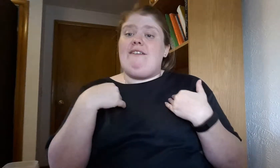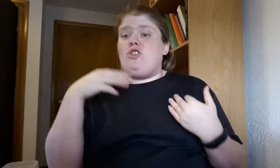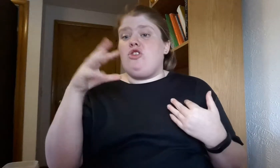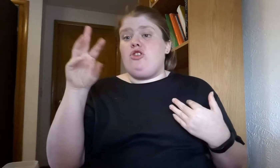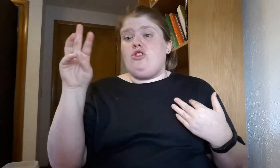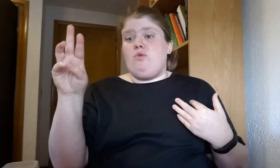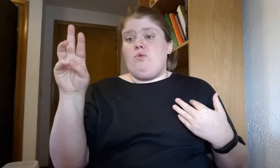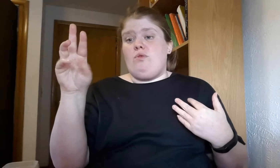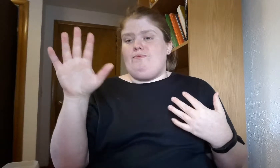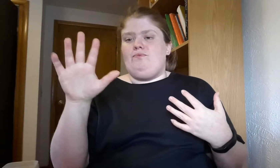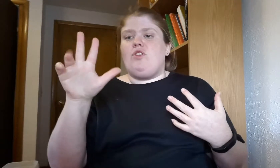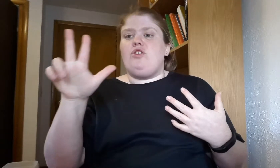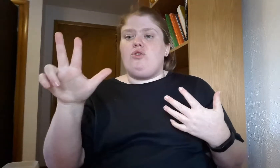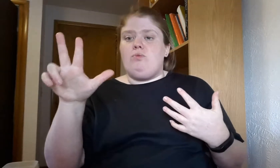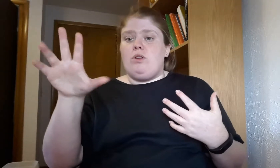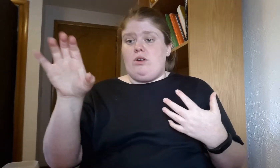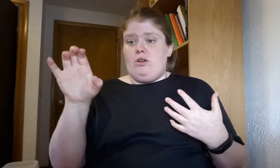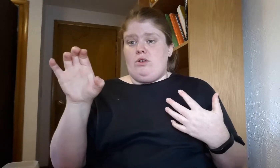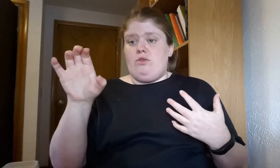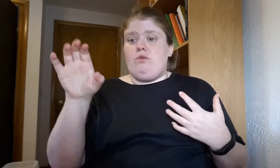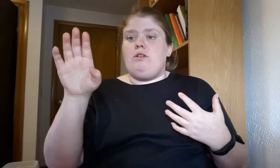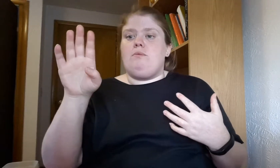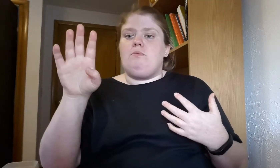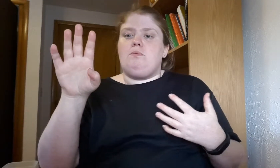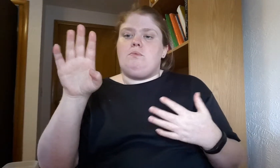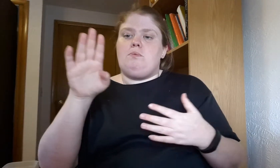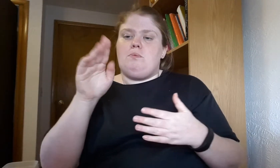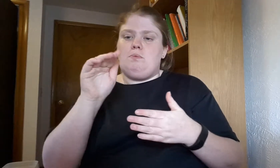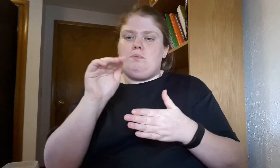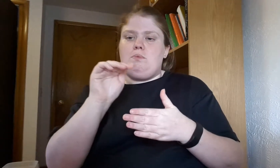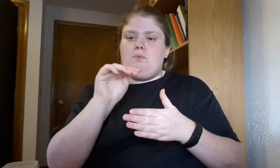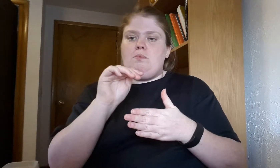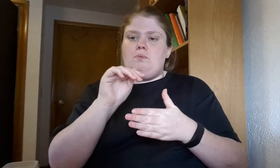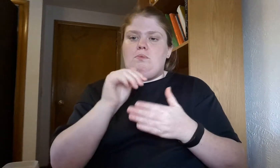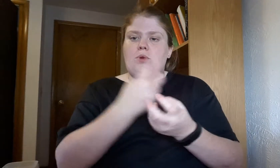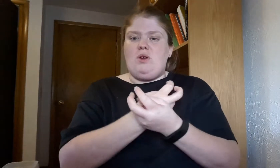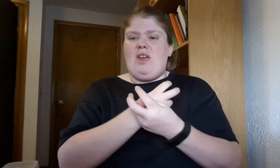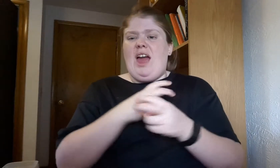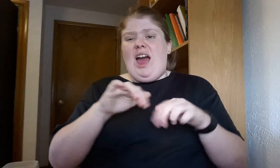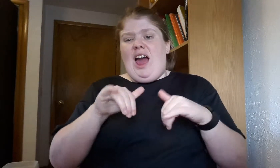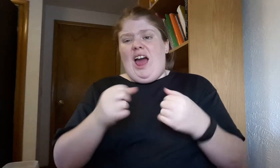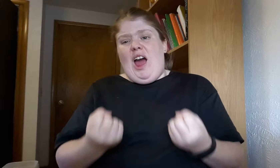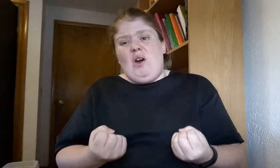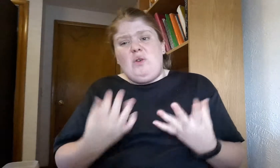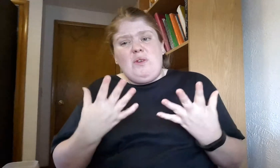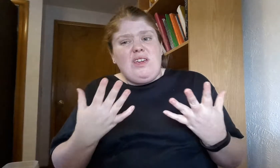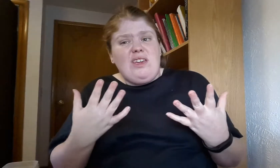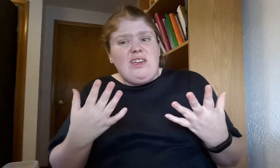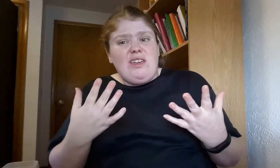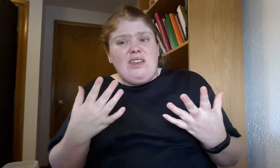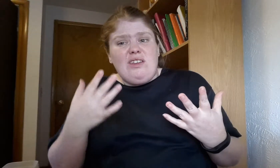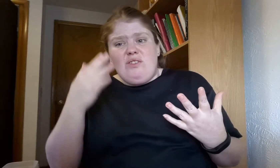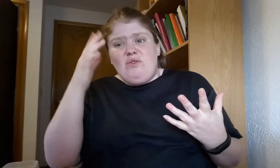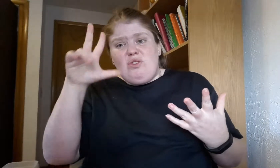How can we account for those 94 missing bones? By understanding that as we grow